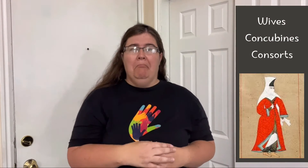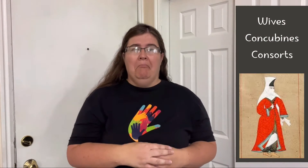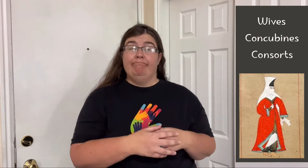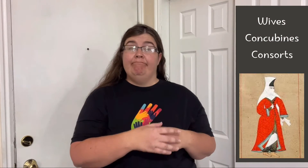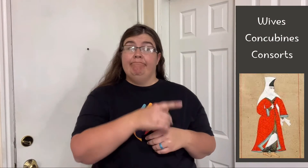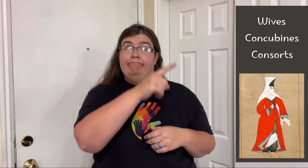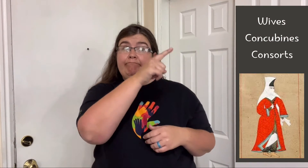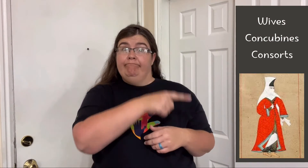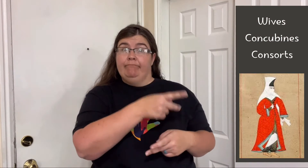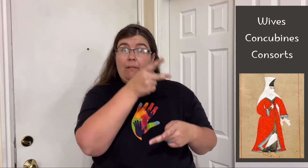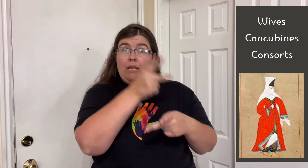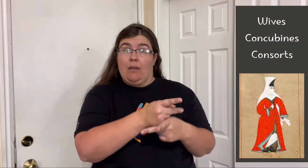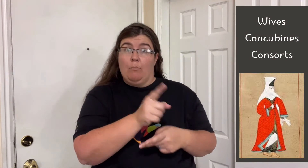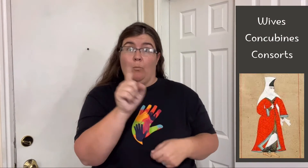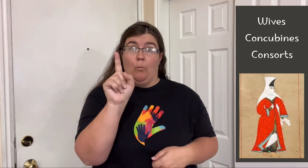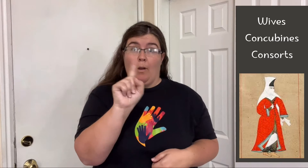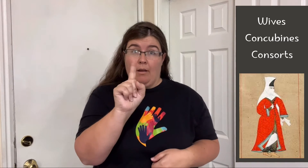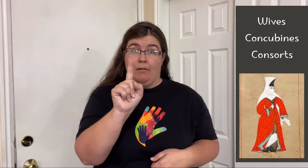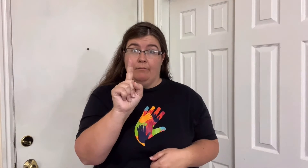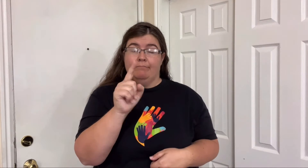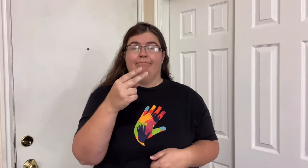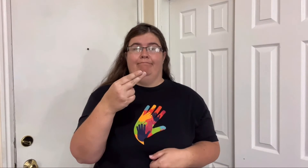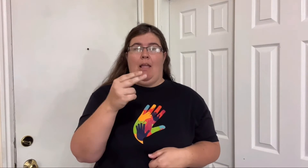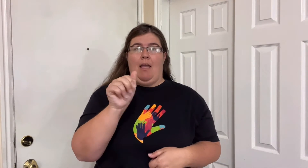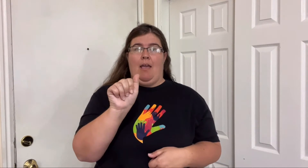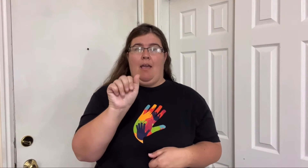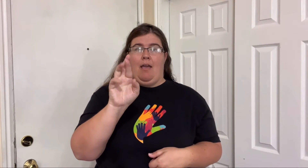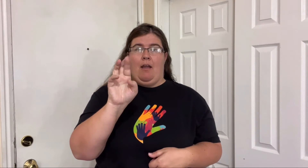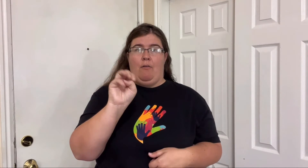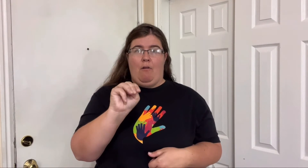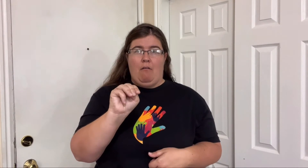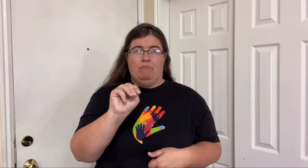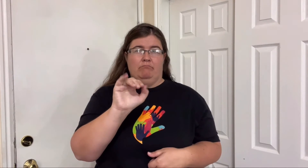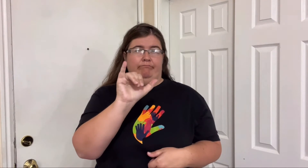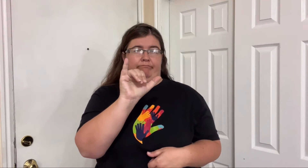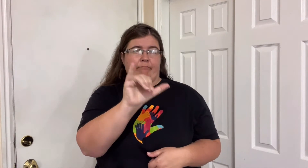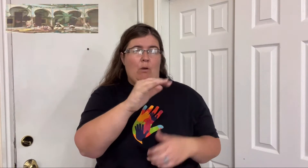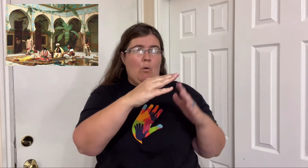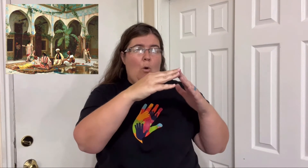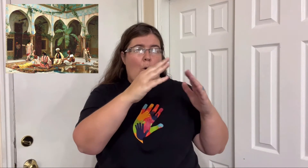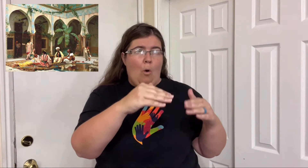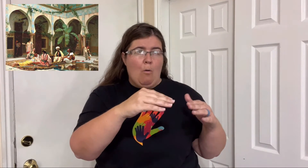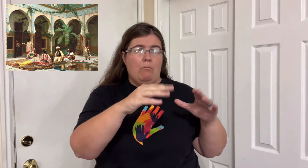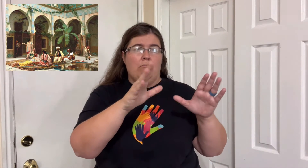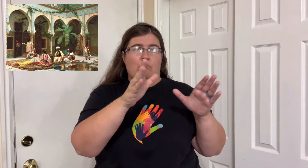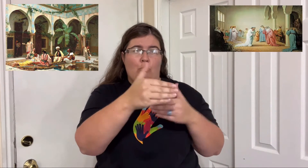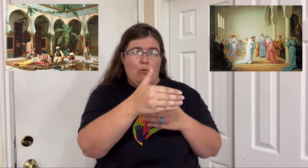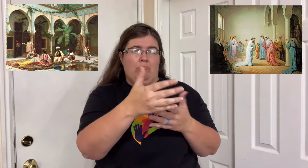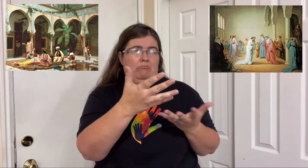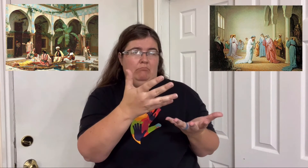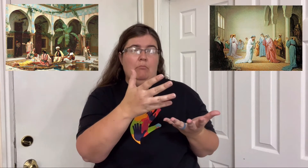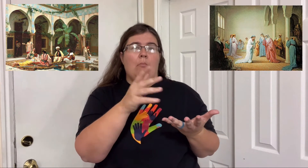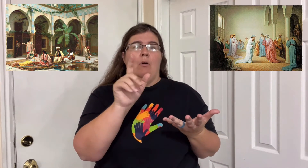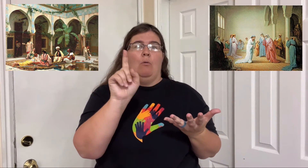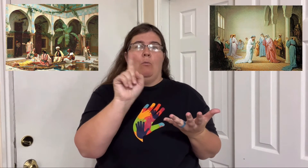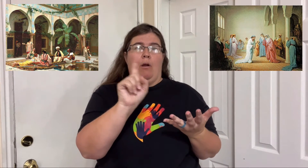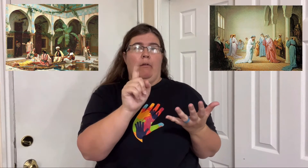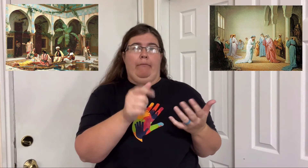concubines, consorts, and he kept them in what was called a harem. And that was a home, a room, a palace